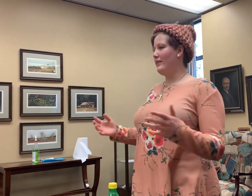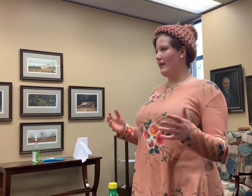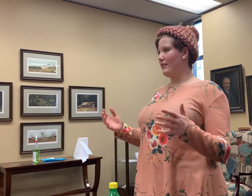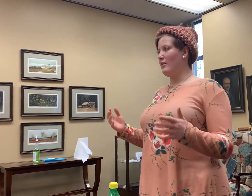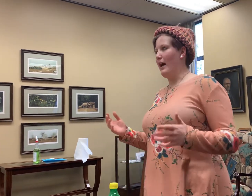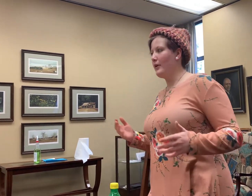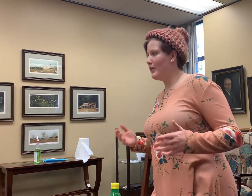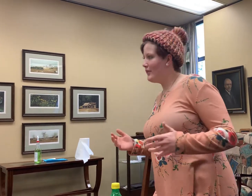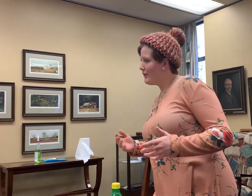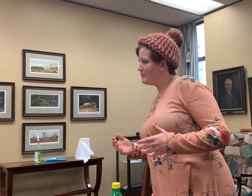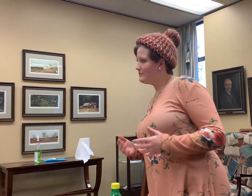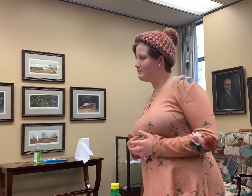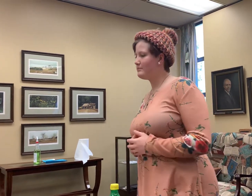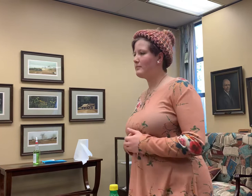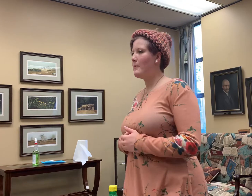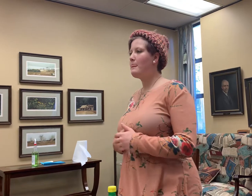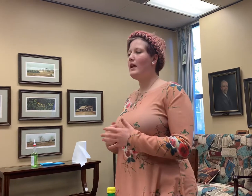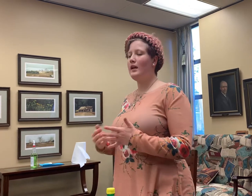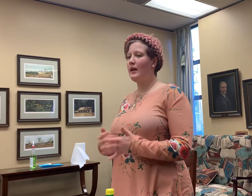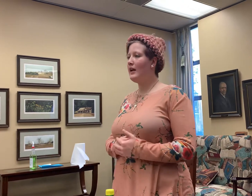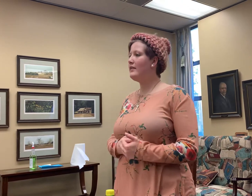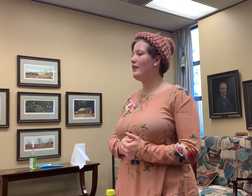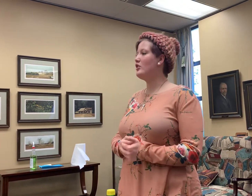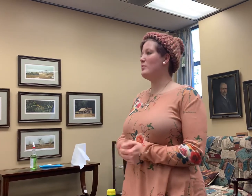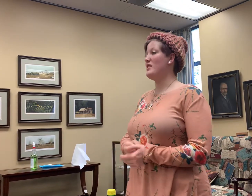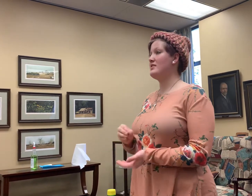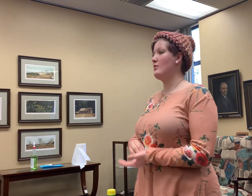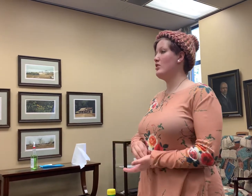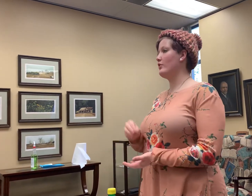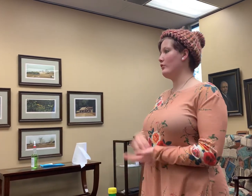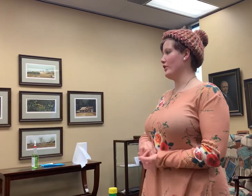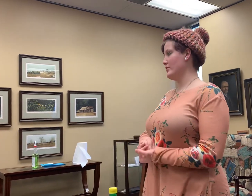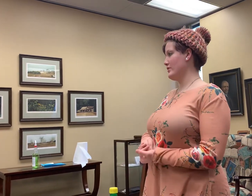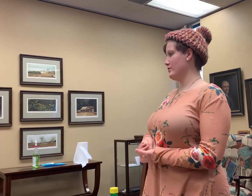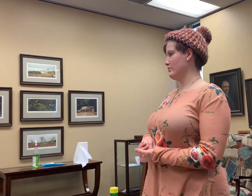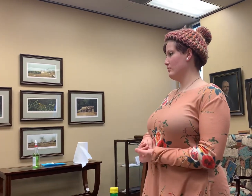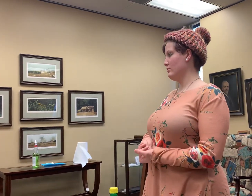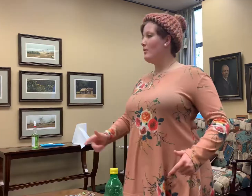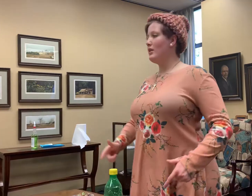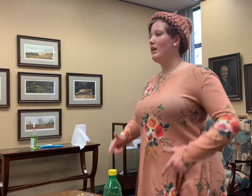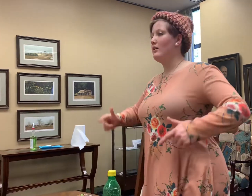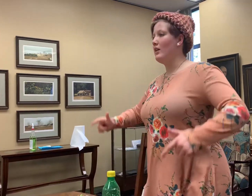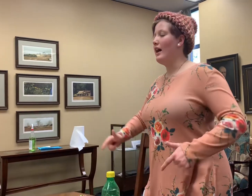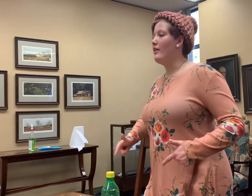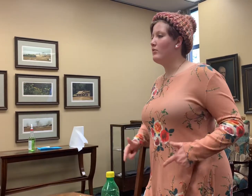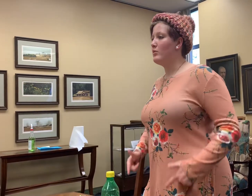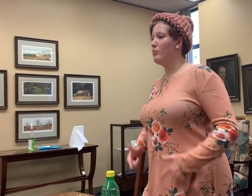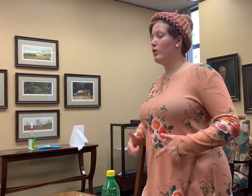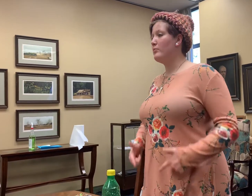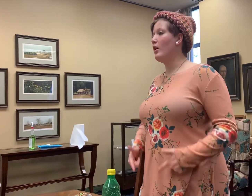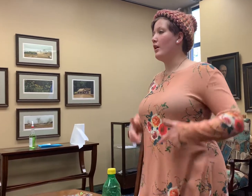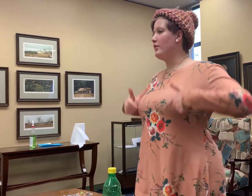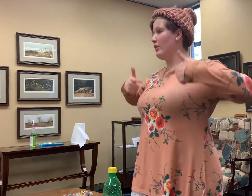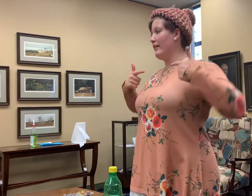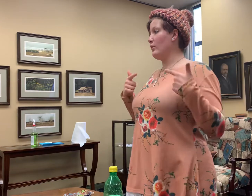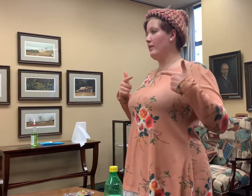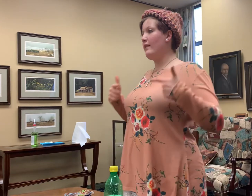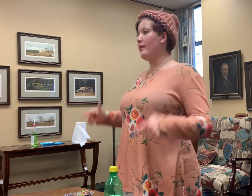kind of backwards? In ASL, you put the subject first because you have the important part. You're asking where they live, so